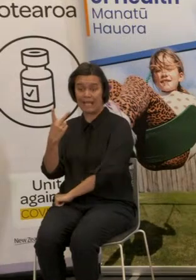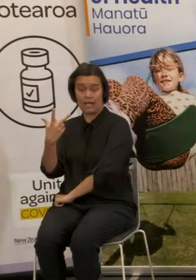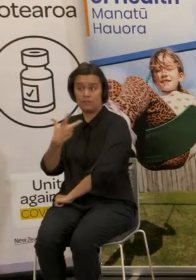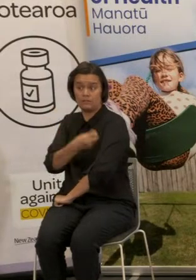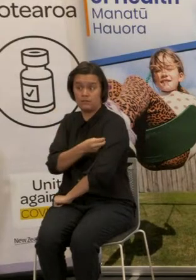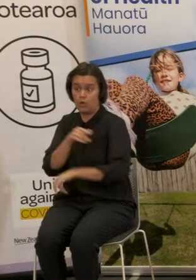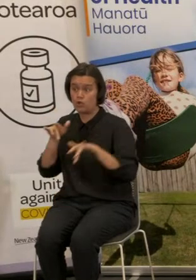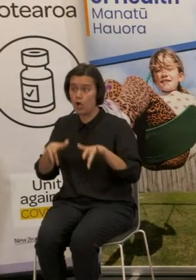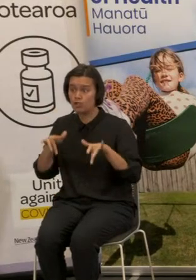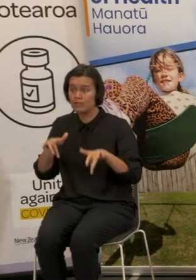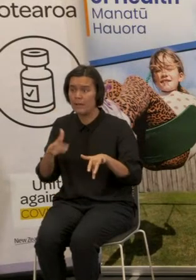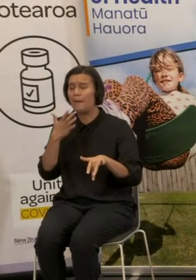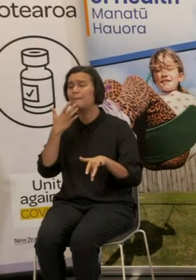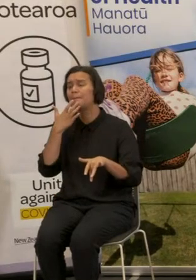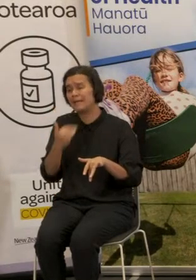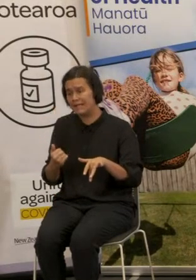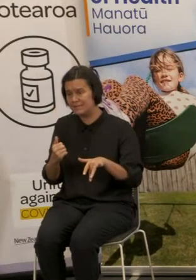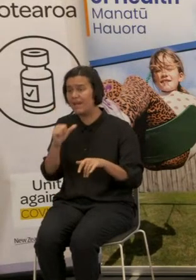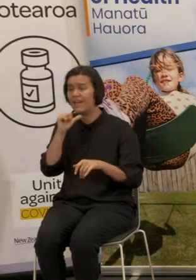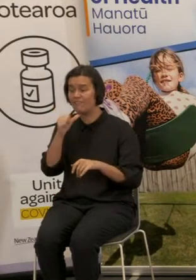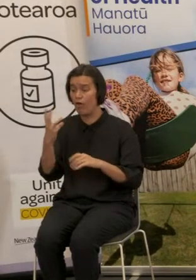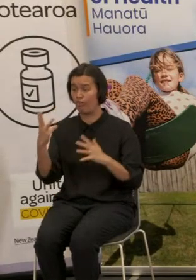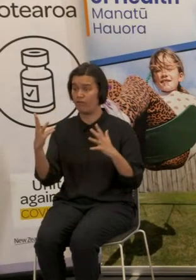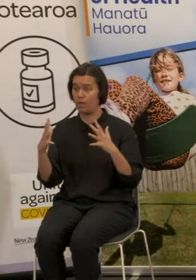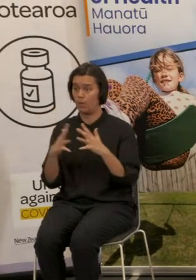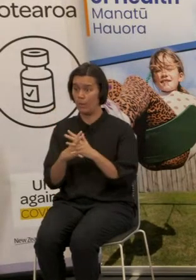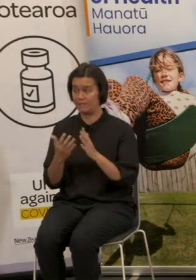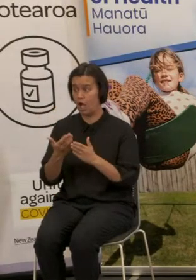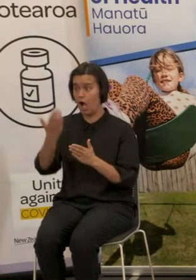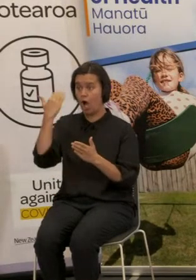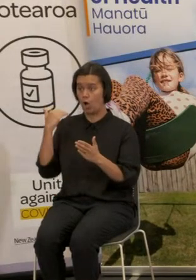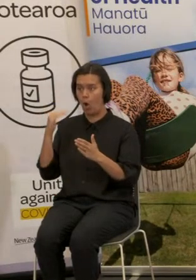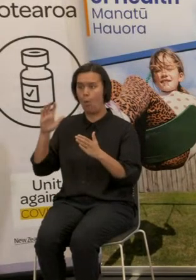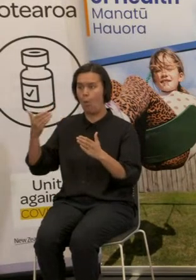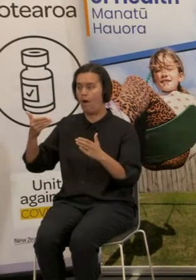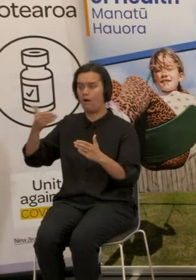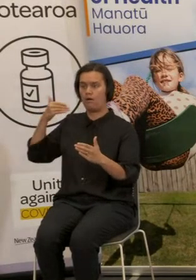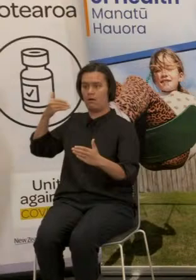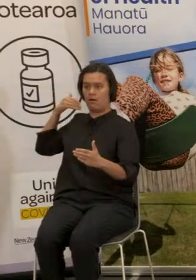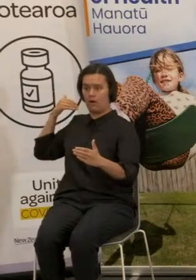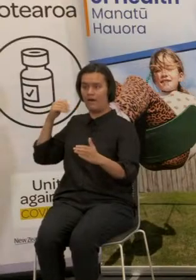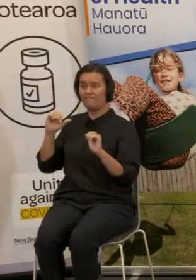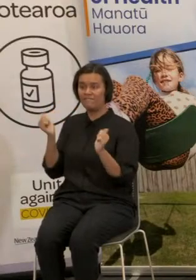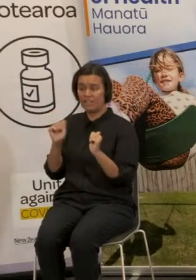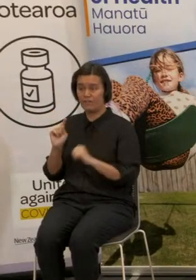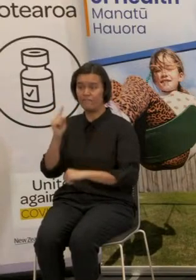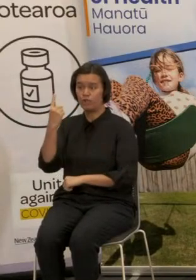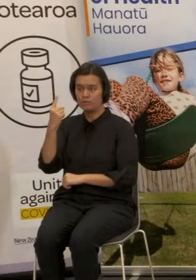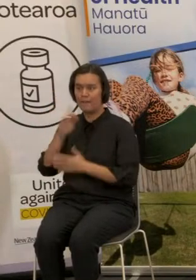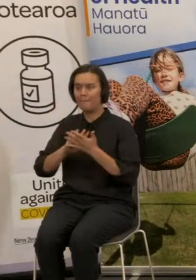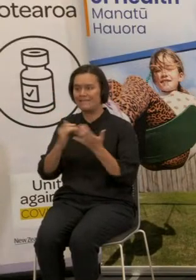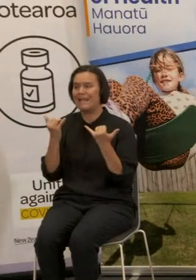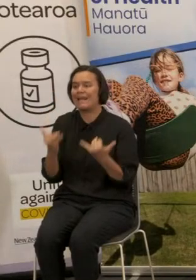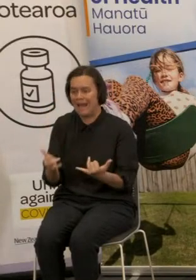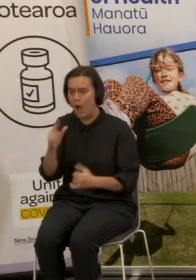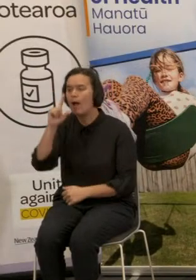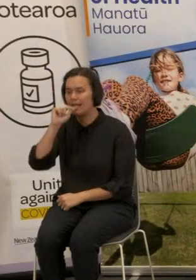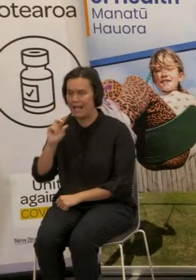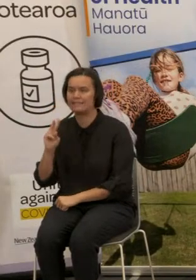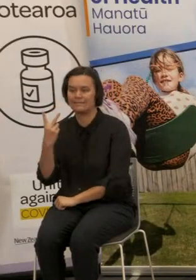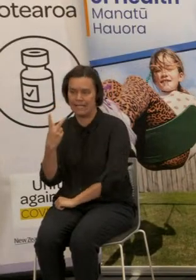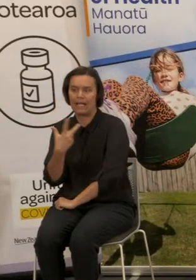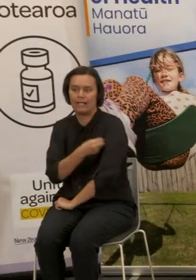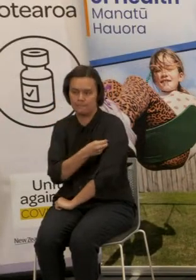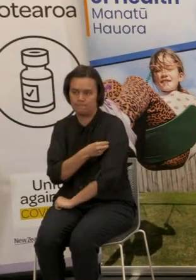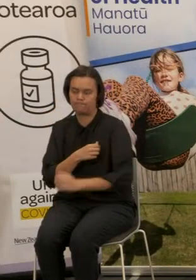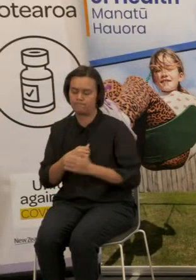don't wait. If it's at least 3 weeks, do go and get that second dose. So there will be the normal 1 o'clock